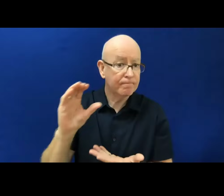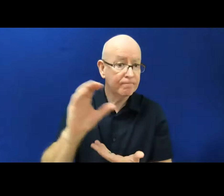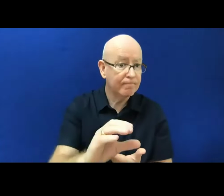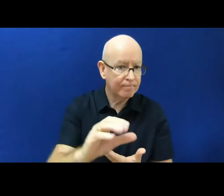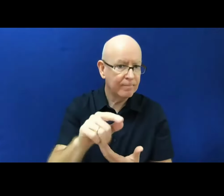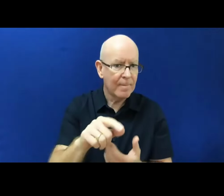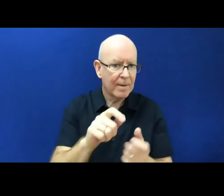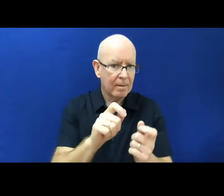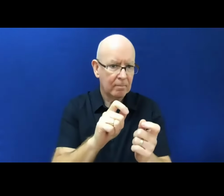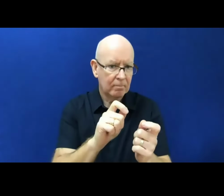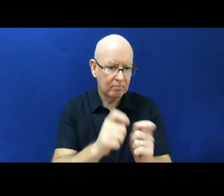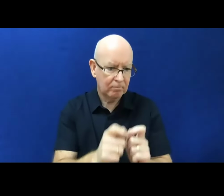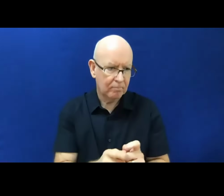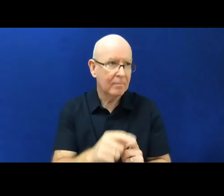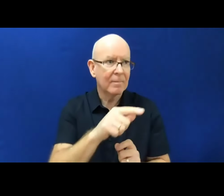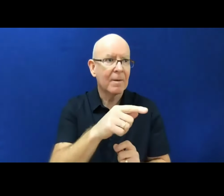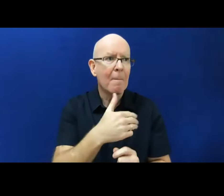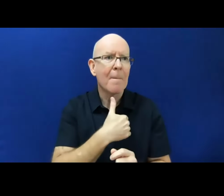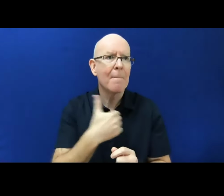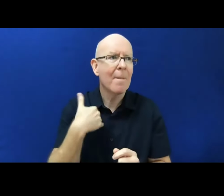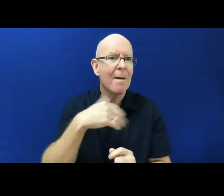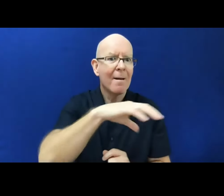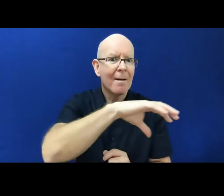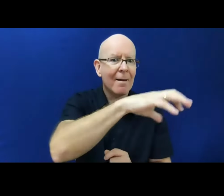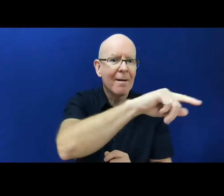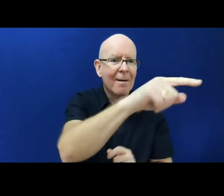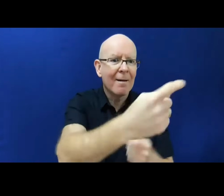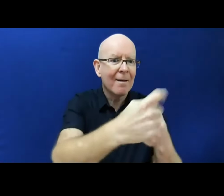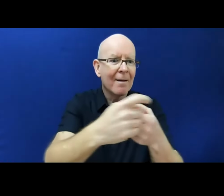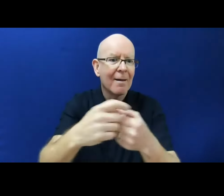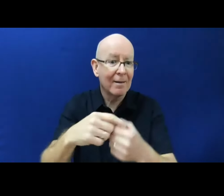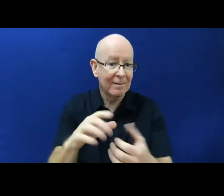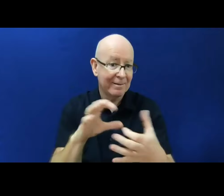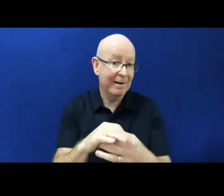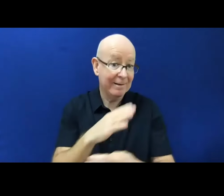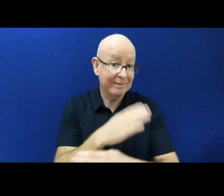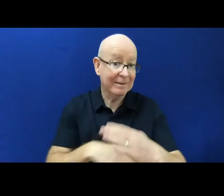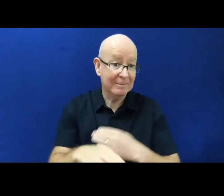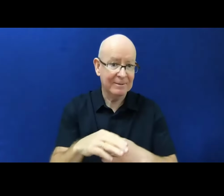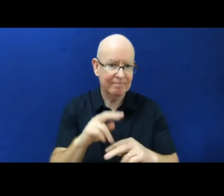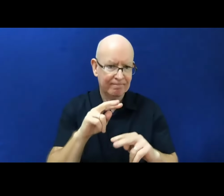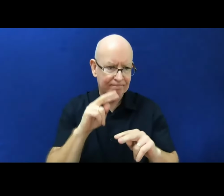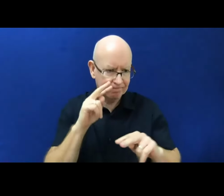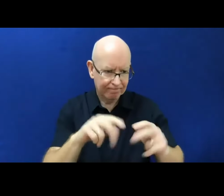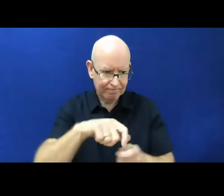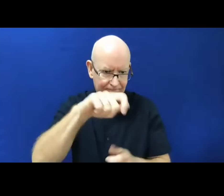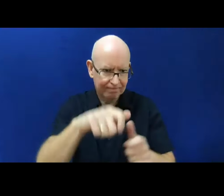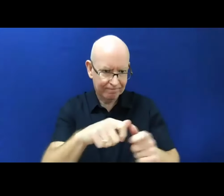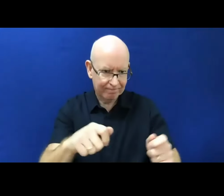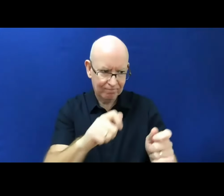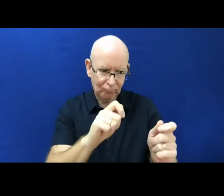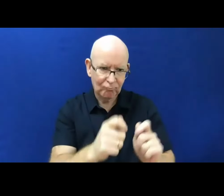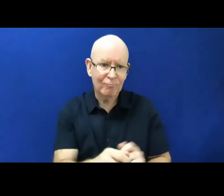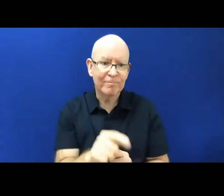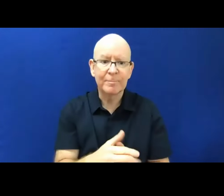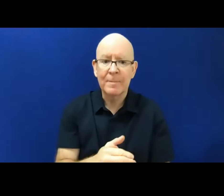by researchers are very well used, for example, by our colleagues in DG Reform. And they will also provide very